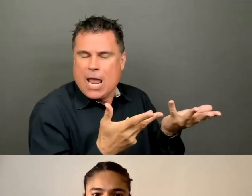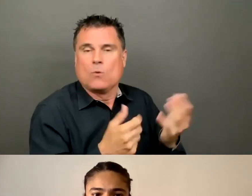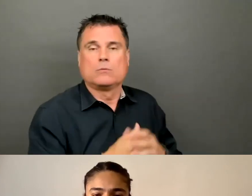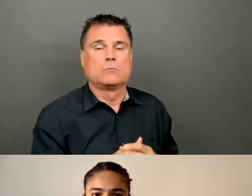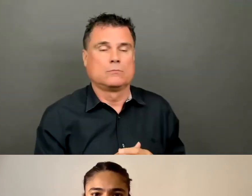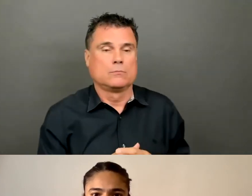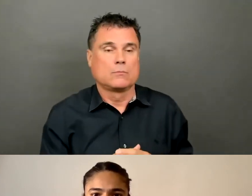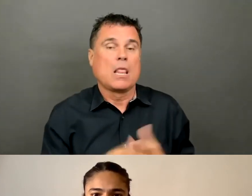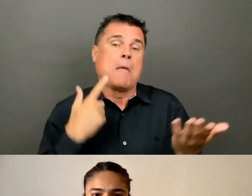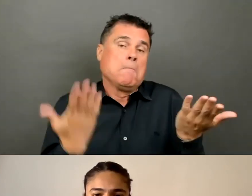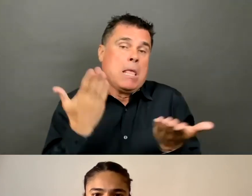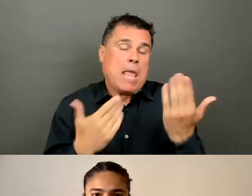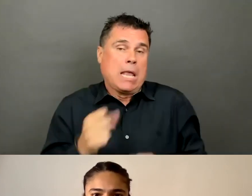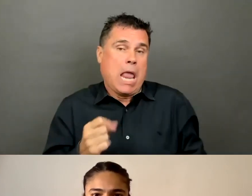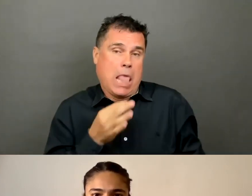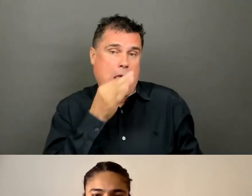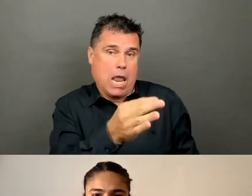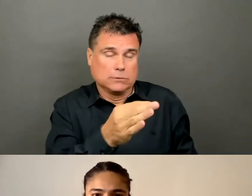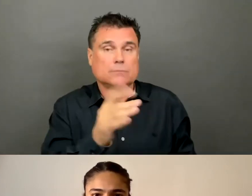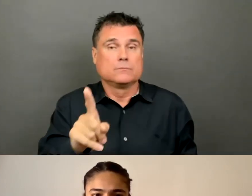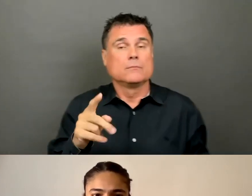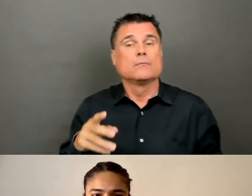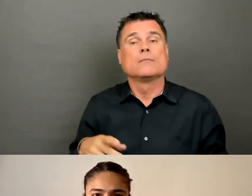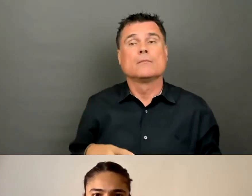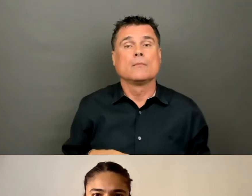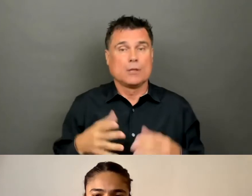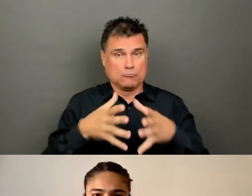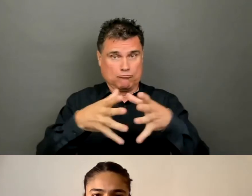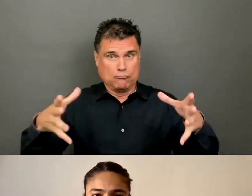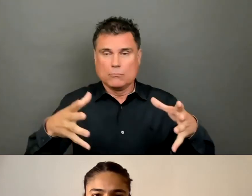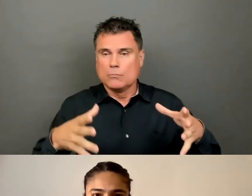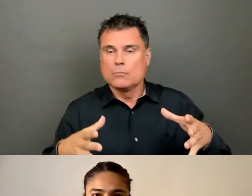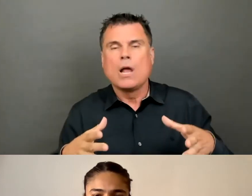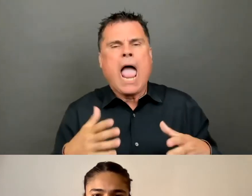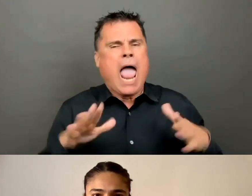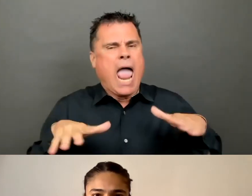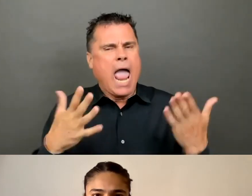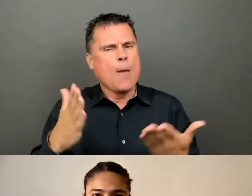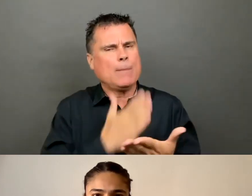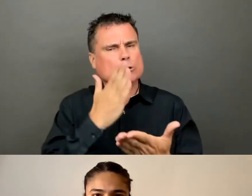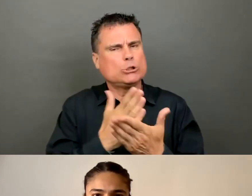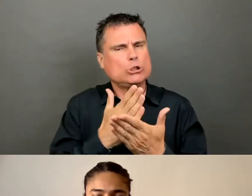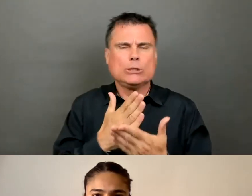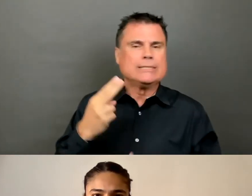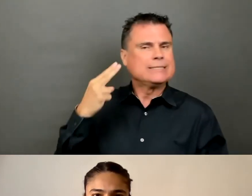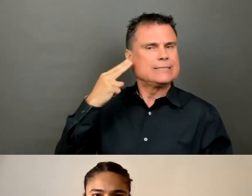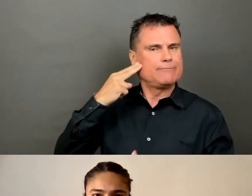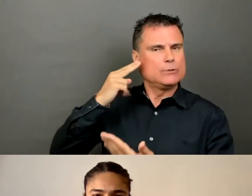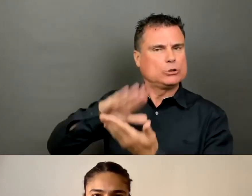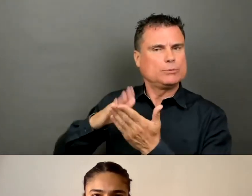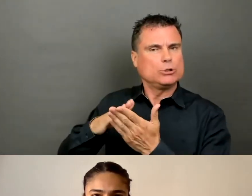situations, but the questions must relate to international sign interpreters and the accreditation thereof. So